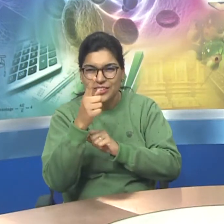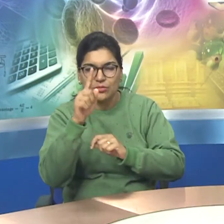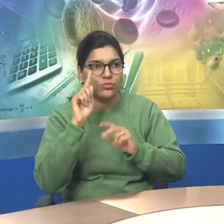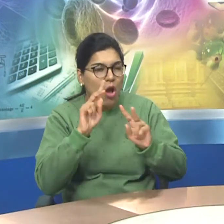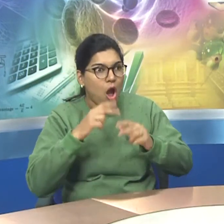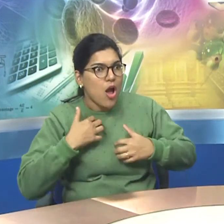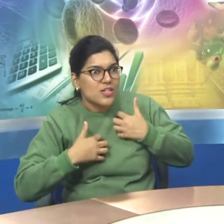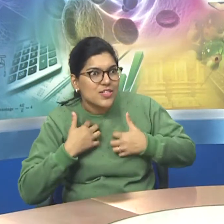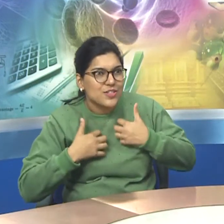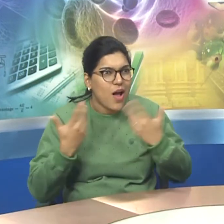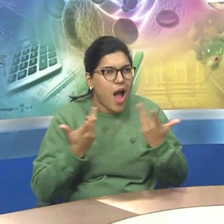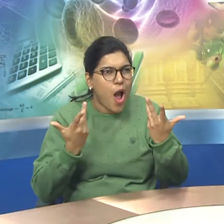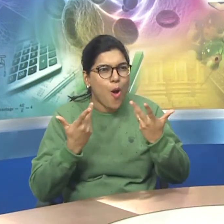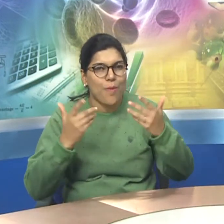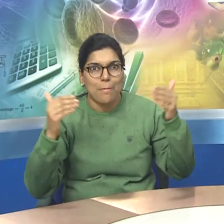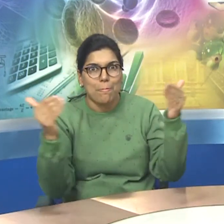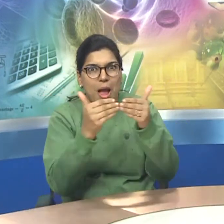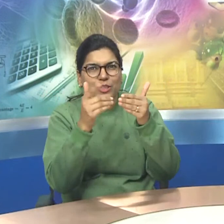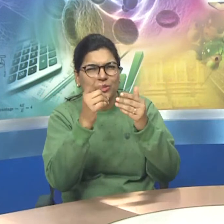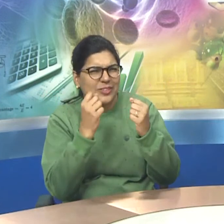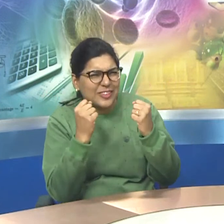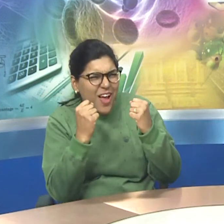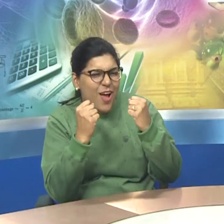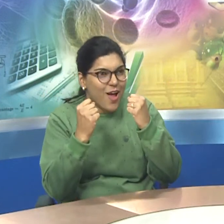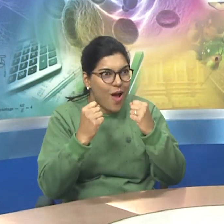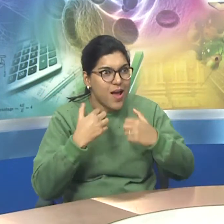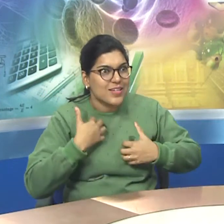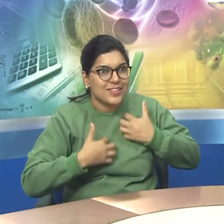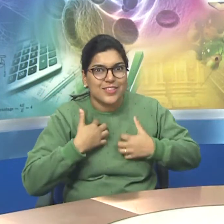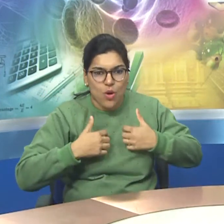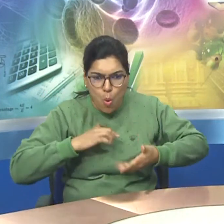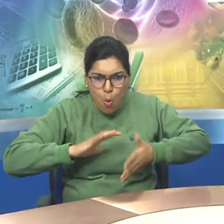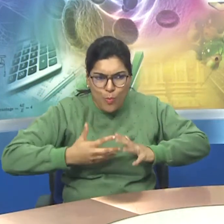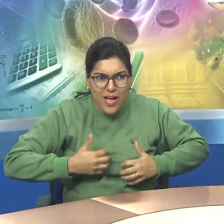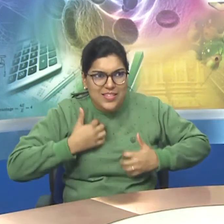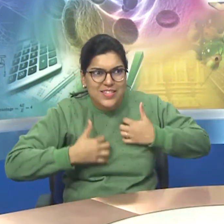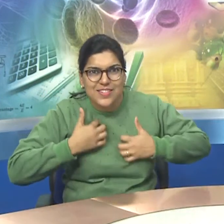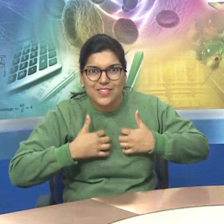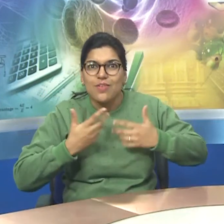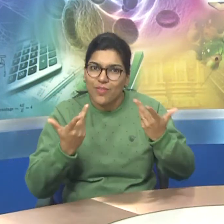stare. Its meaning is interest.